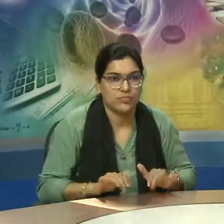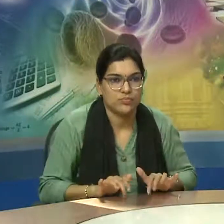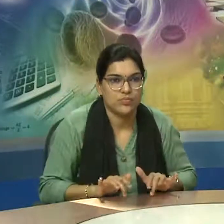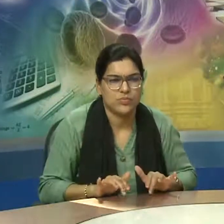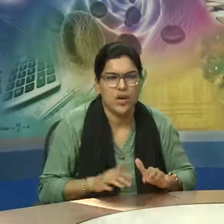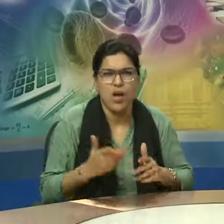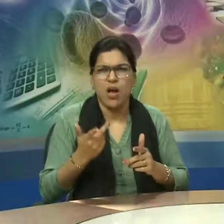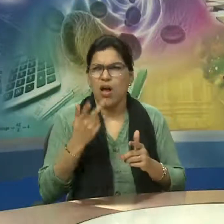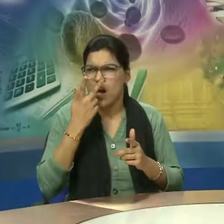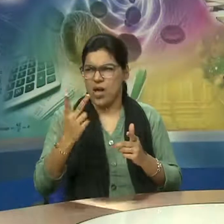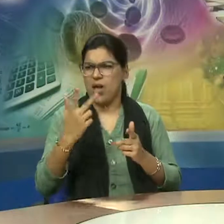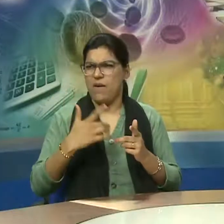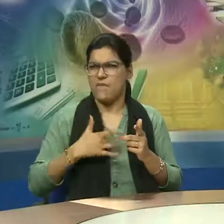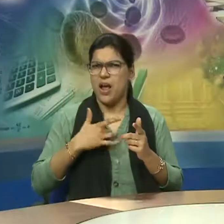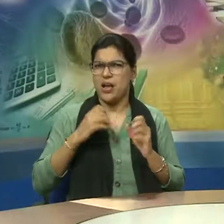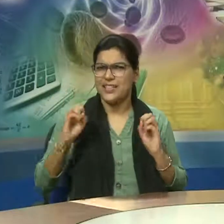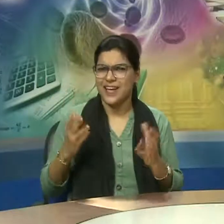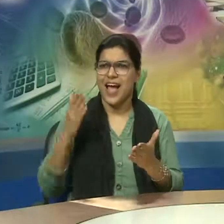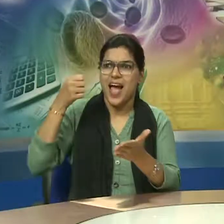without any warmth